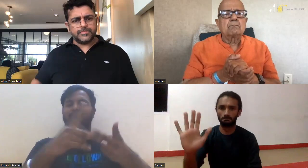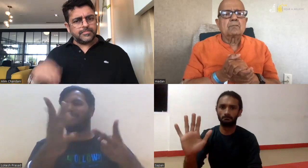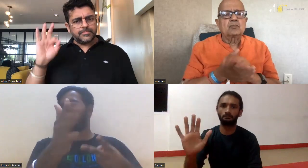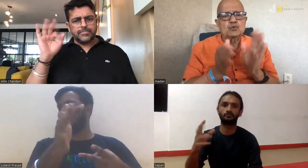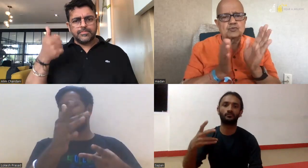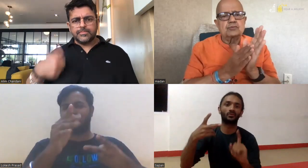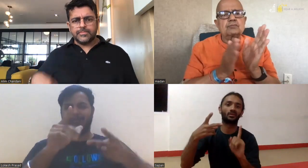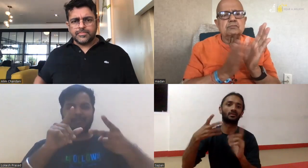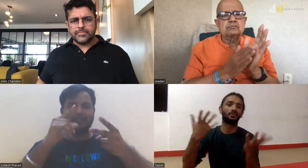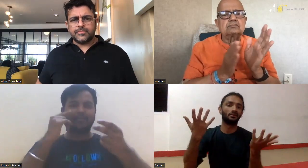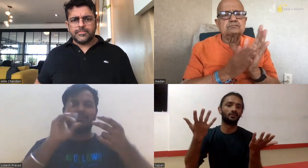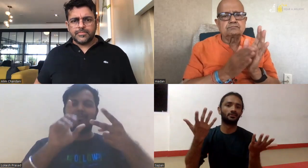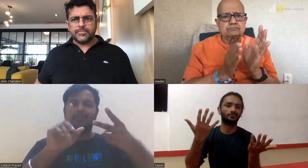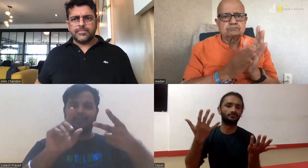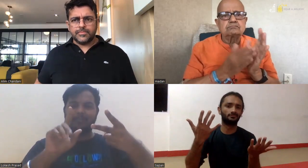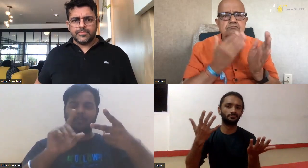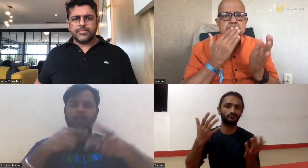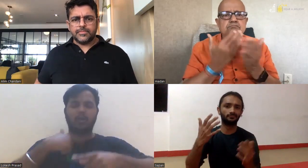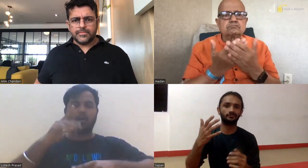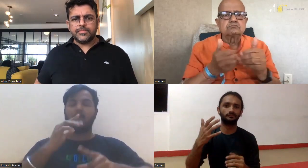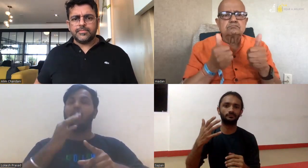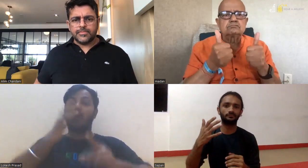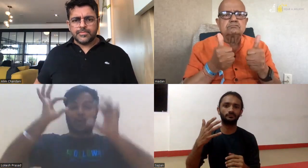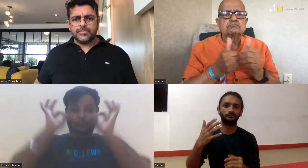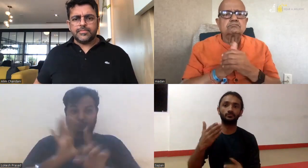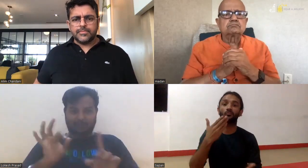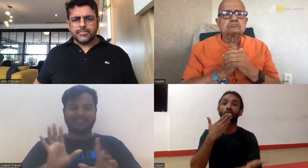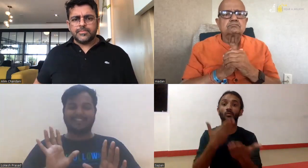the schools, if you go and if you see, it's all oral.